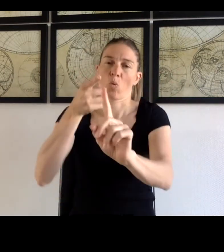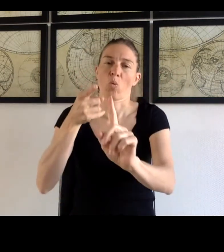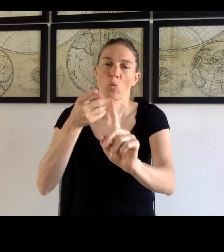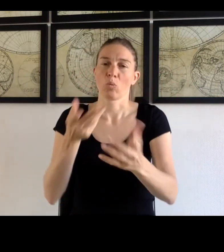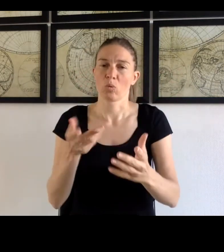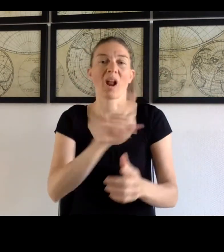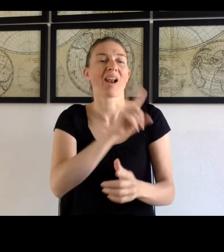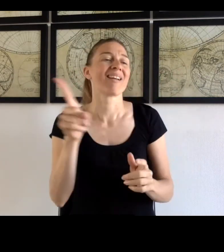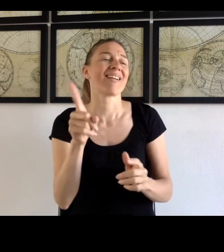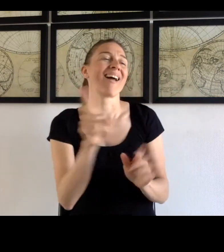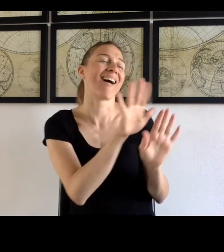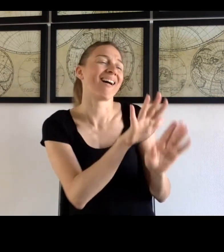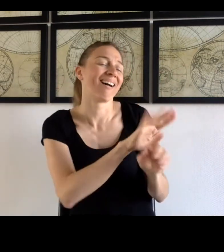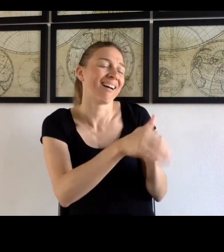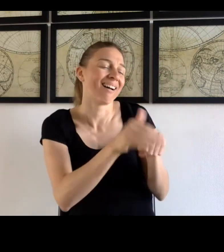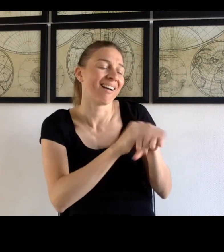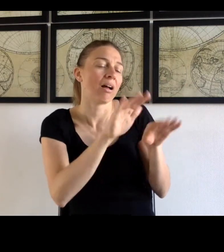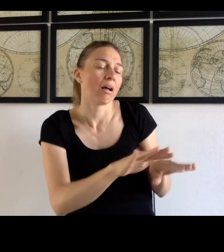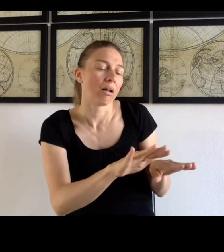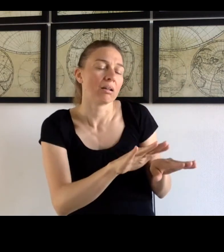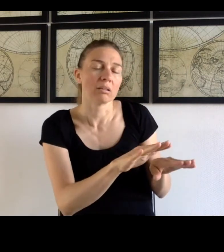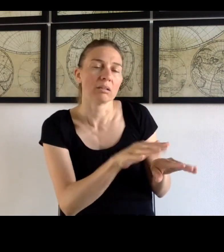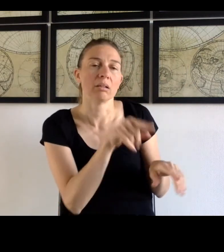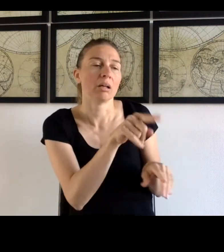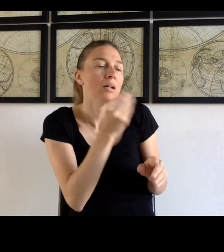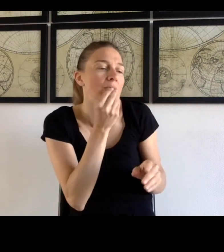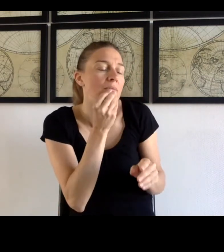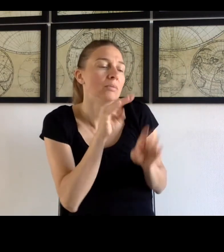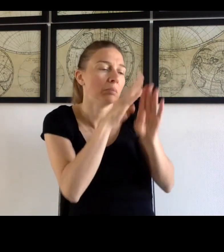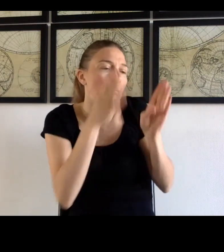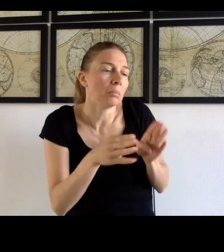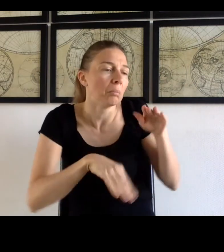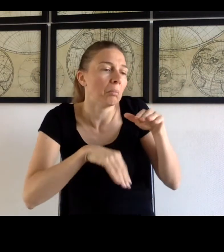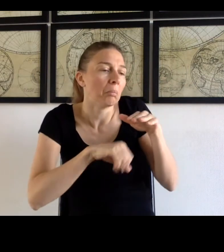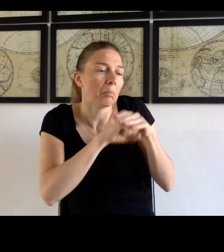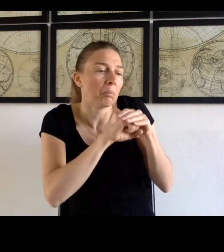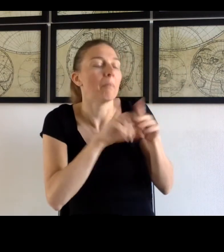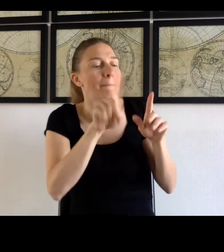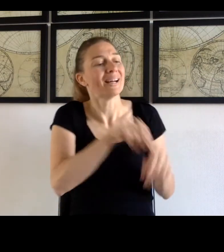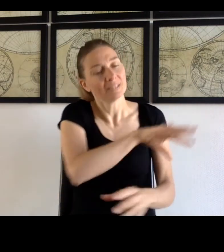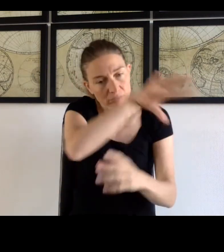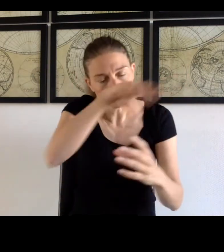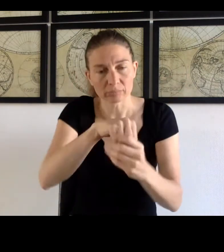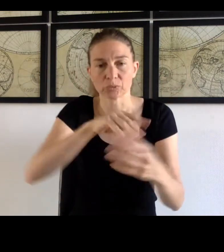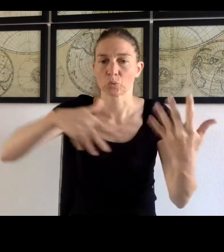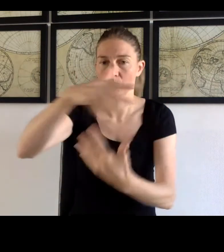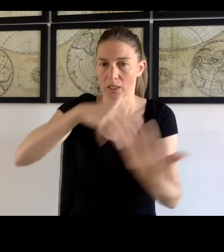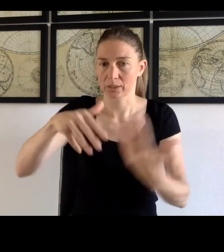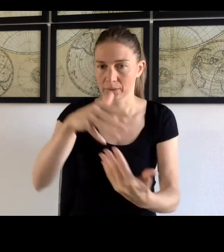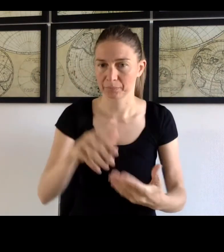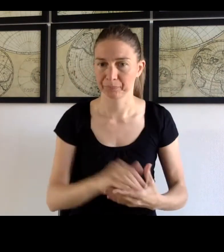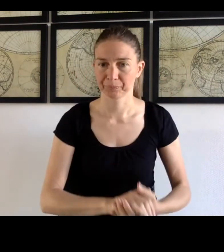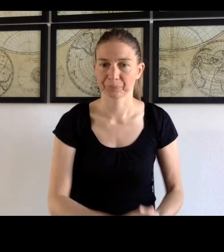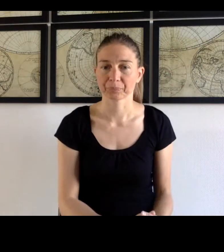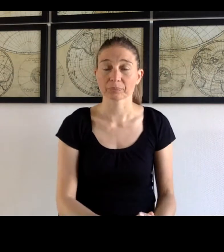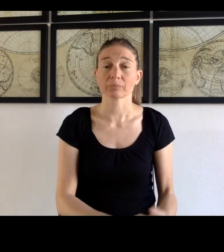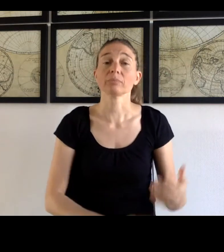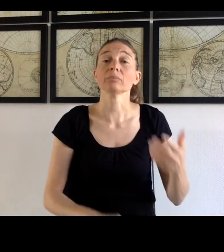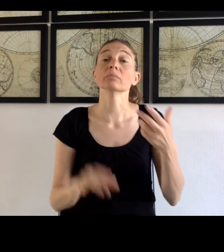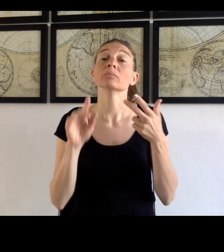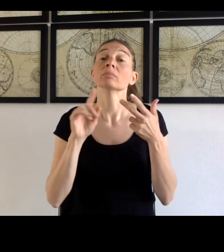is non-discrimination and equality. How do we guarantee that the outcome of the assessment does